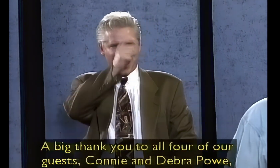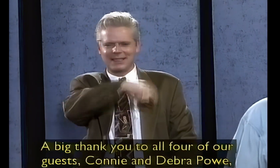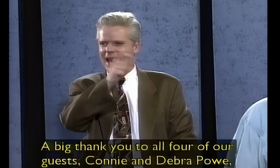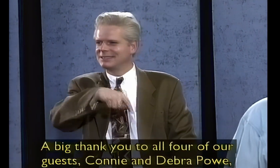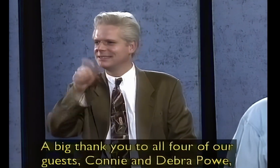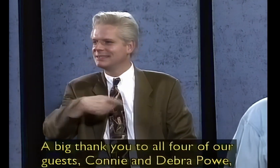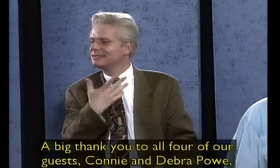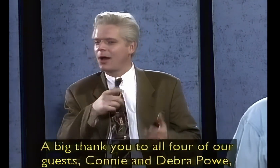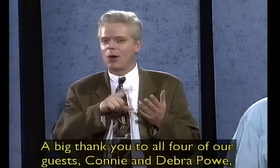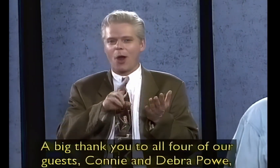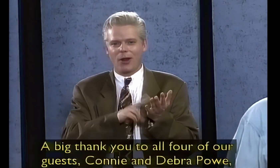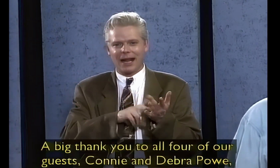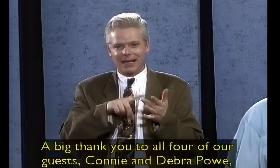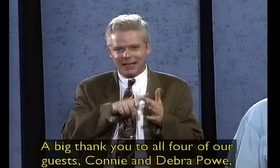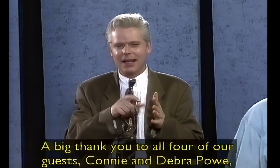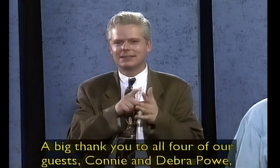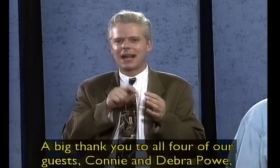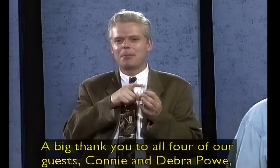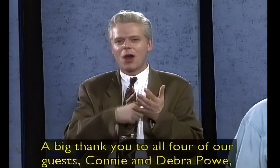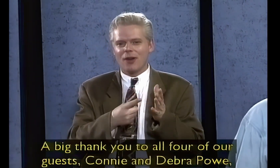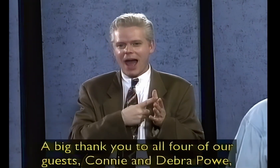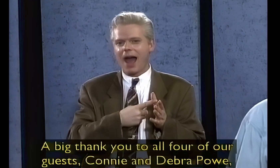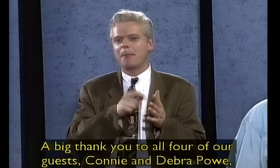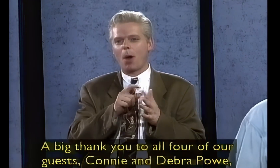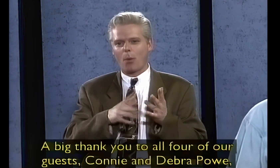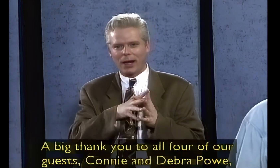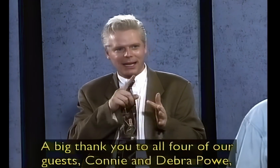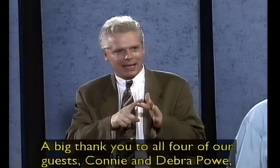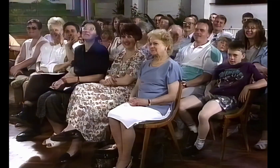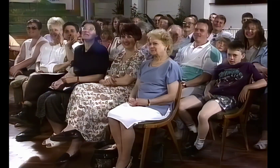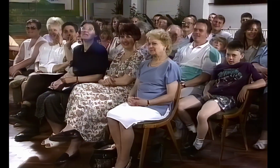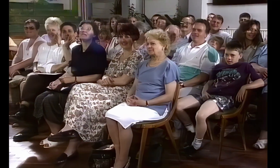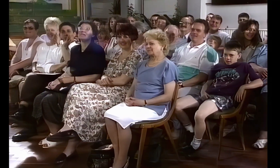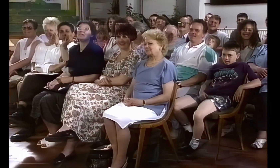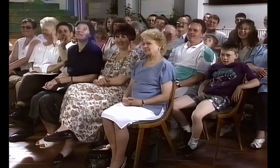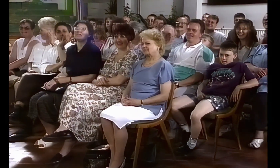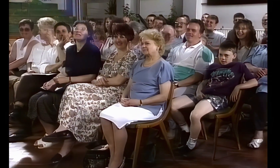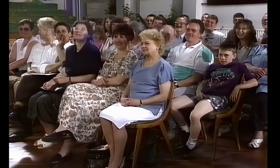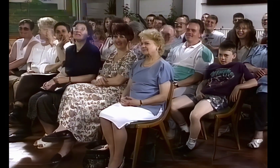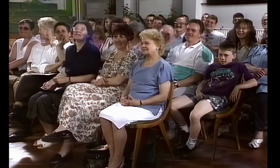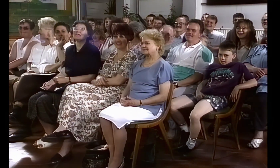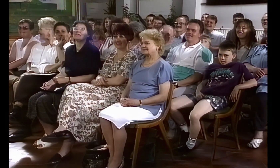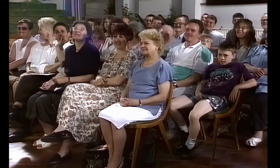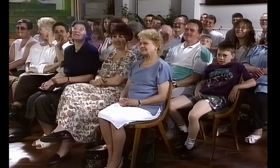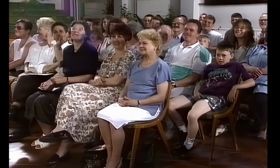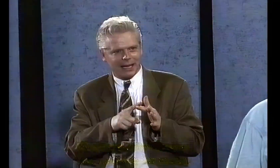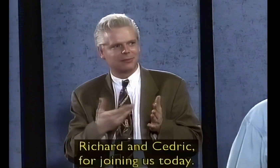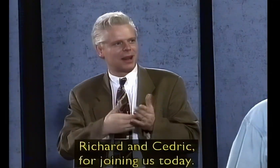A big thank you to all four of our guests, Connie and Deborah Powell, thank you very much, Richard